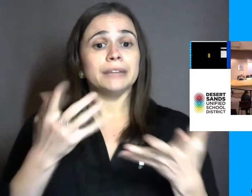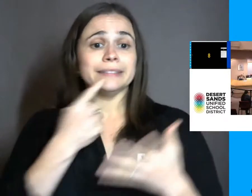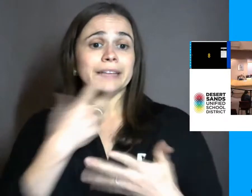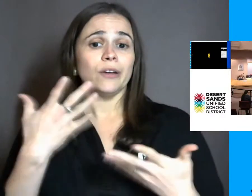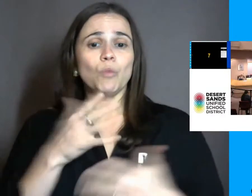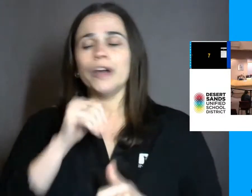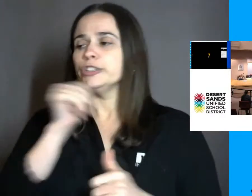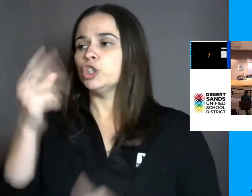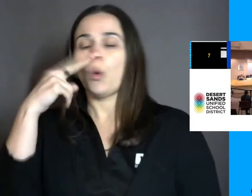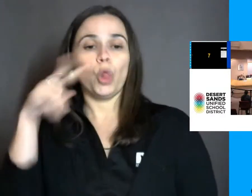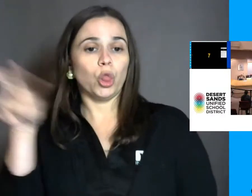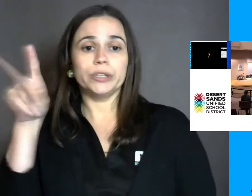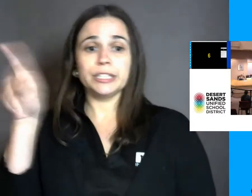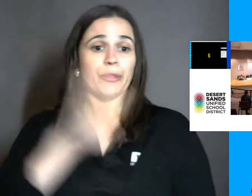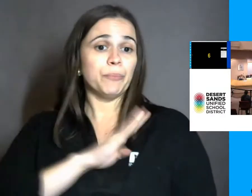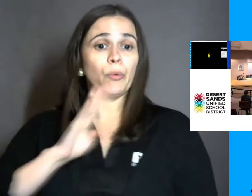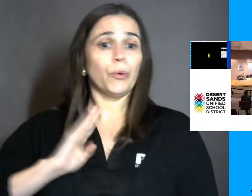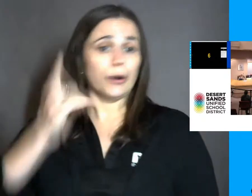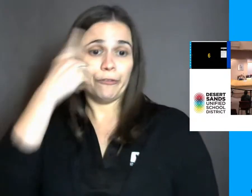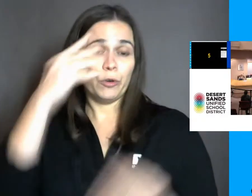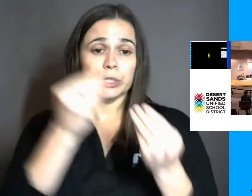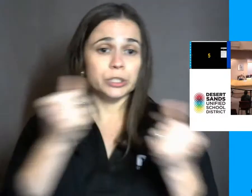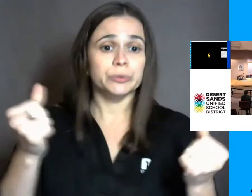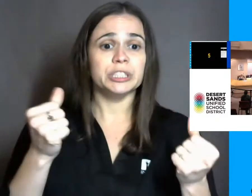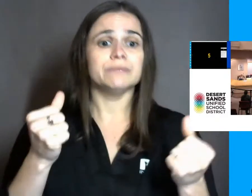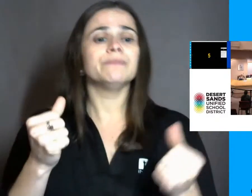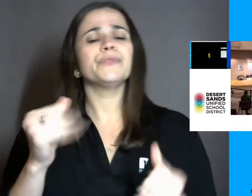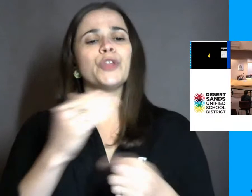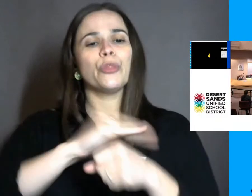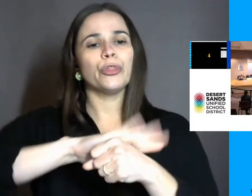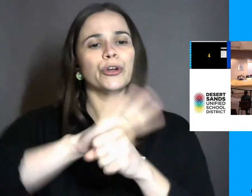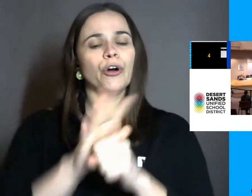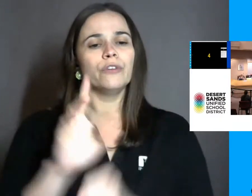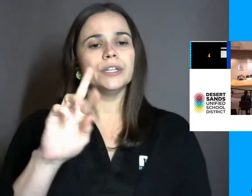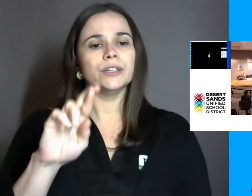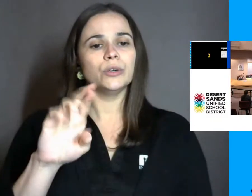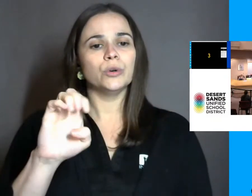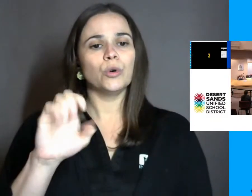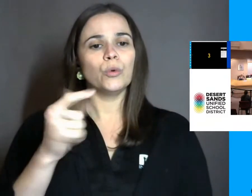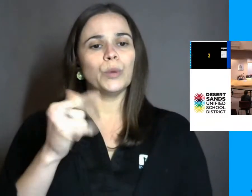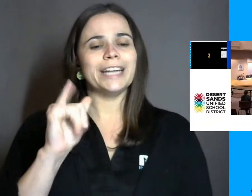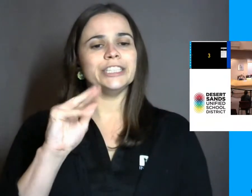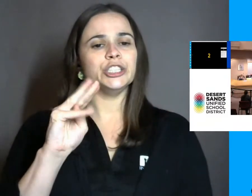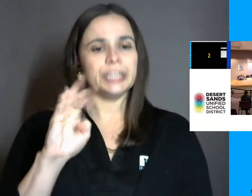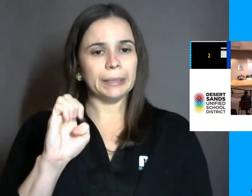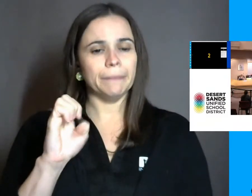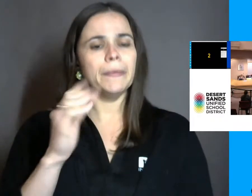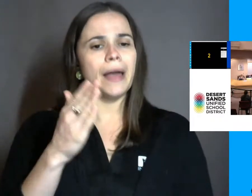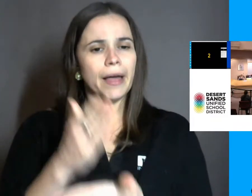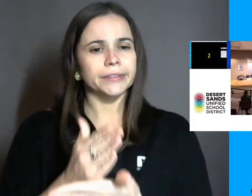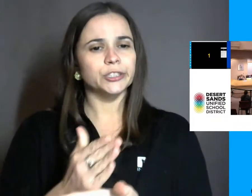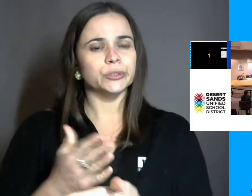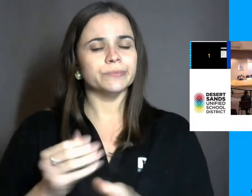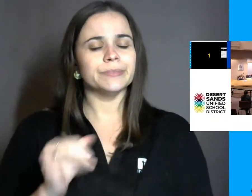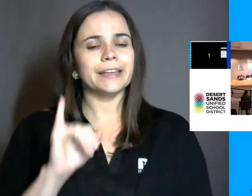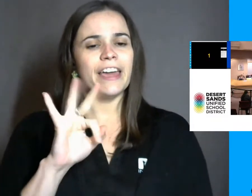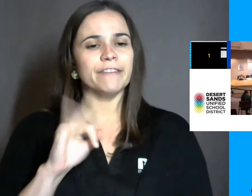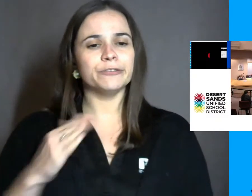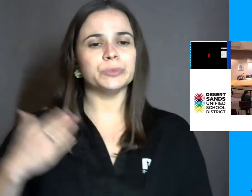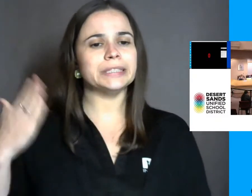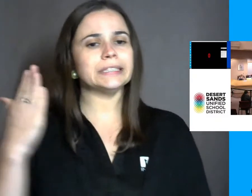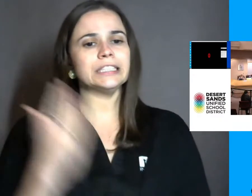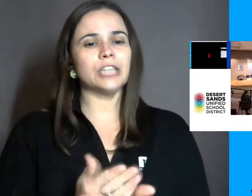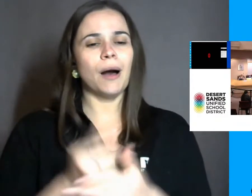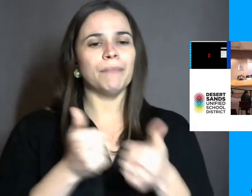to these problems. The COVID regime ends just as soon as we stop complying. So just, you know, stop complying. Don't be afraid of these